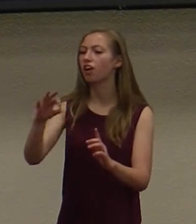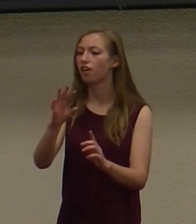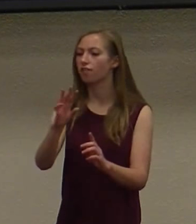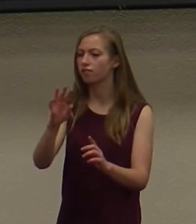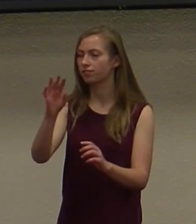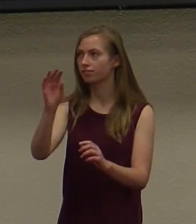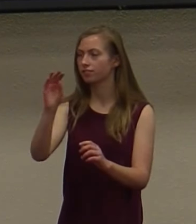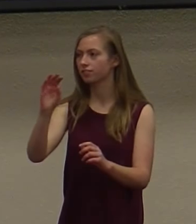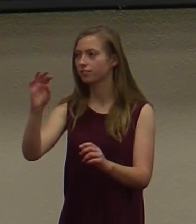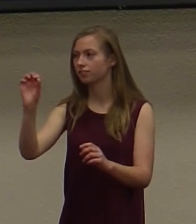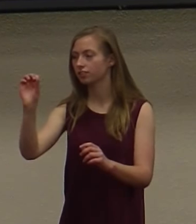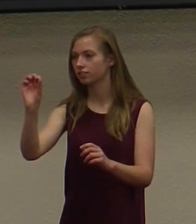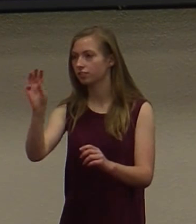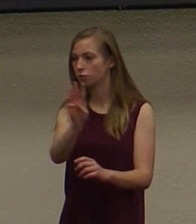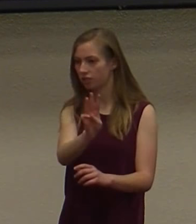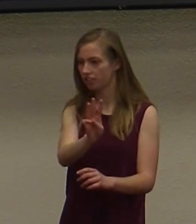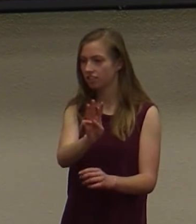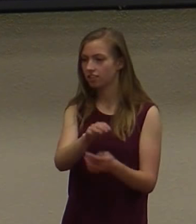came